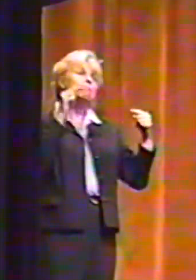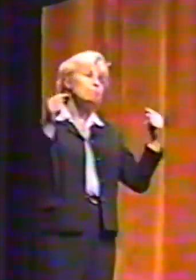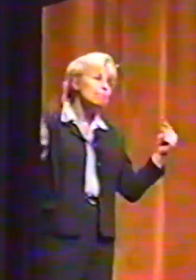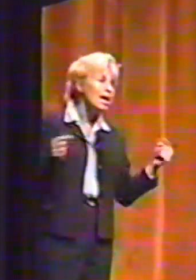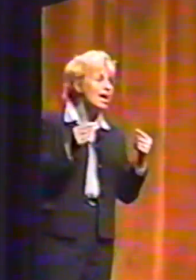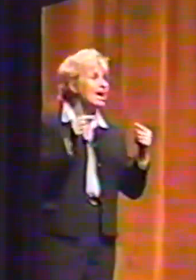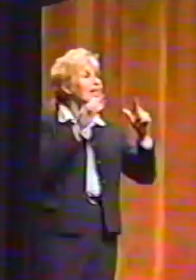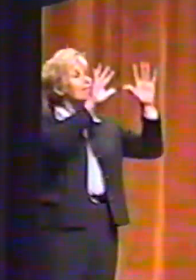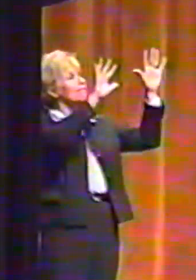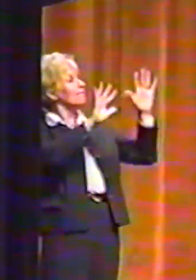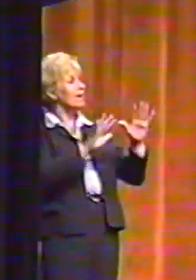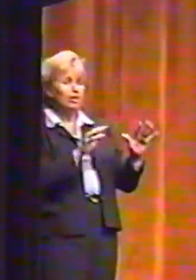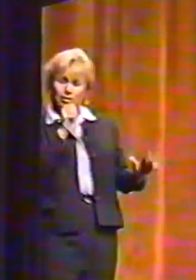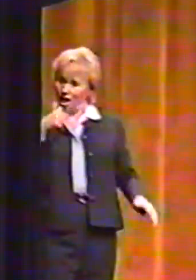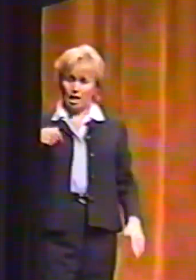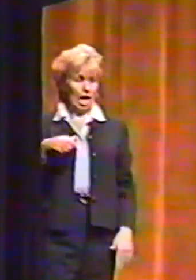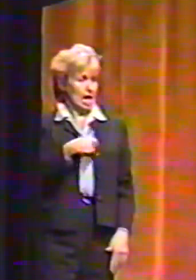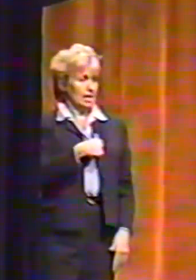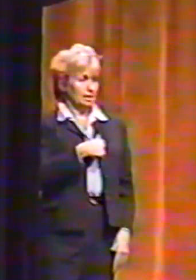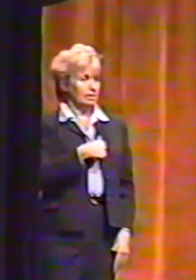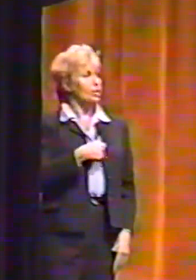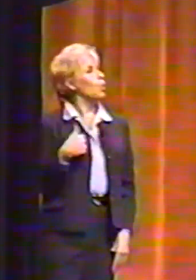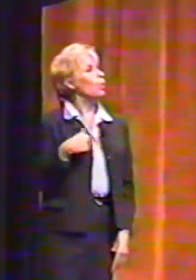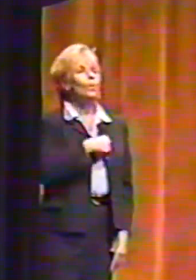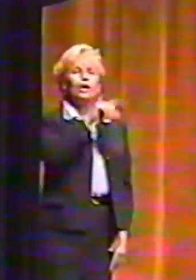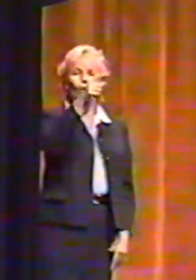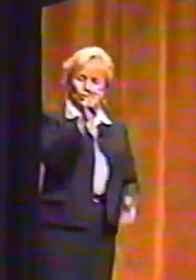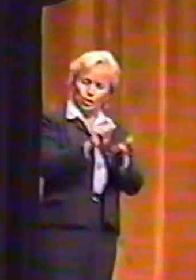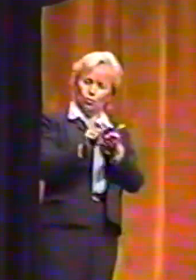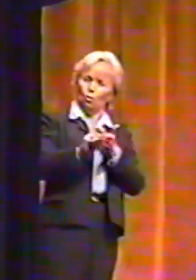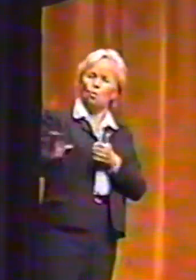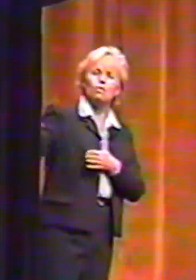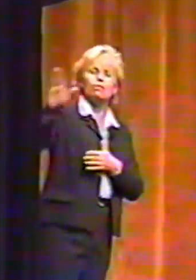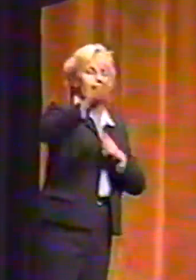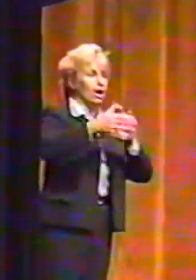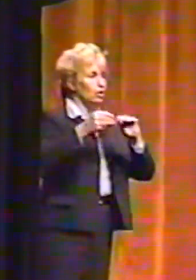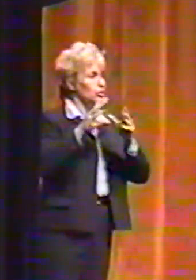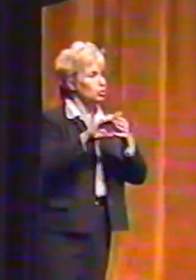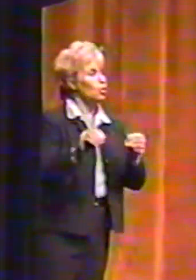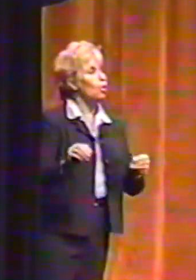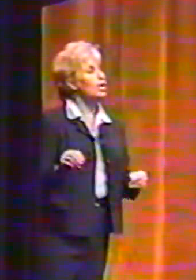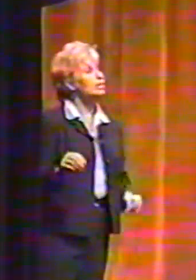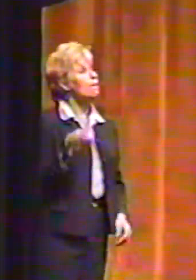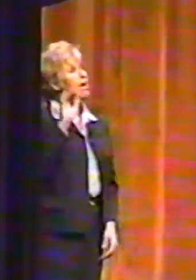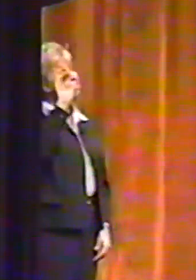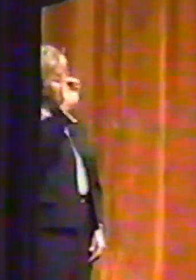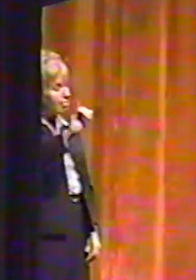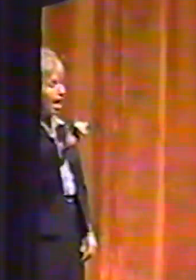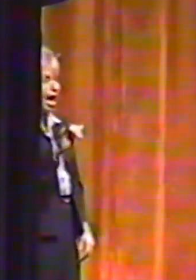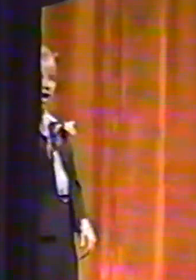We just wrote their stories. But it has prompted me to think more about what it is we do.